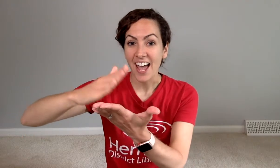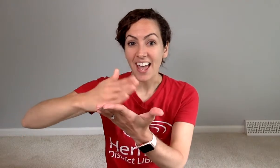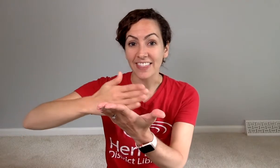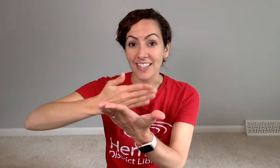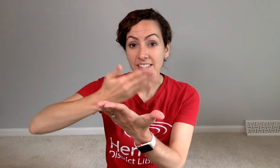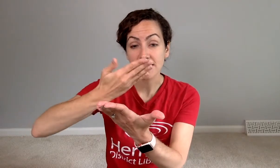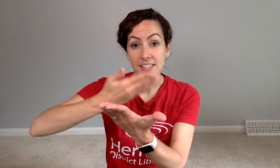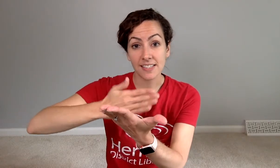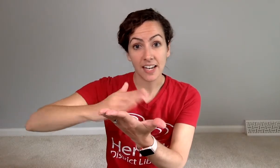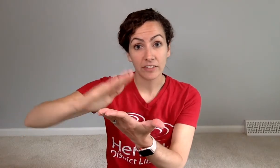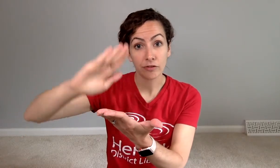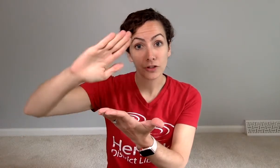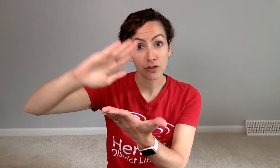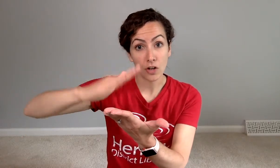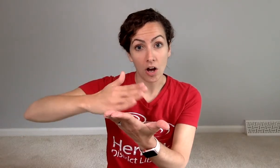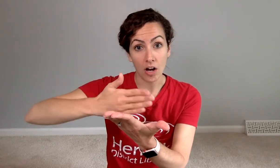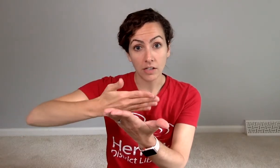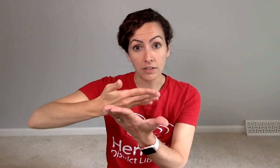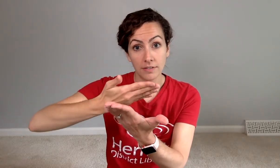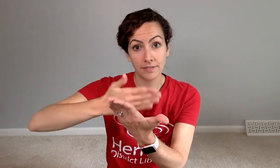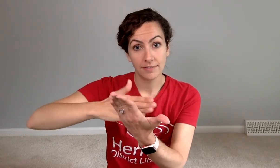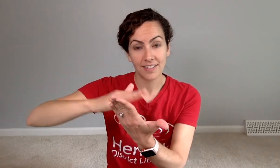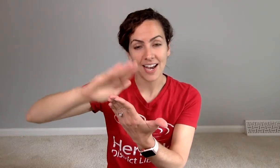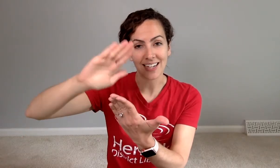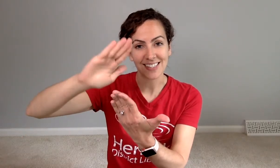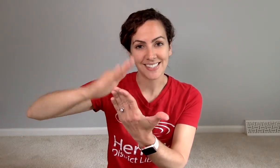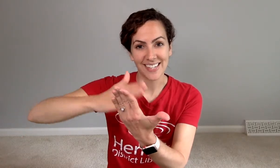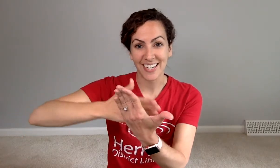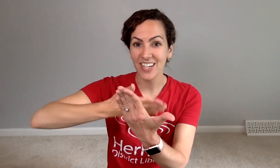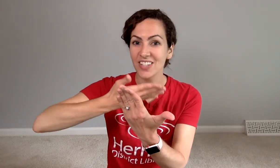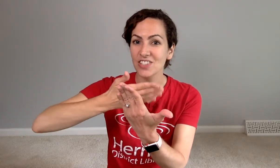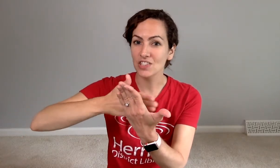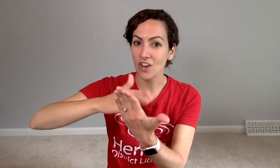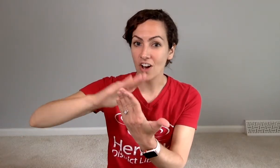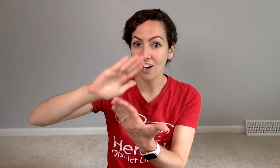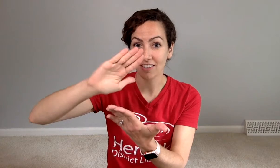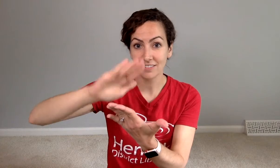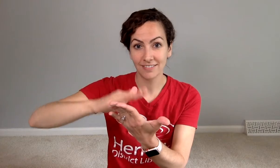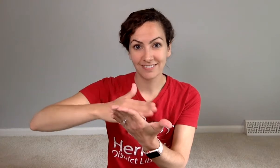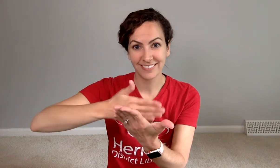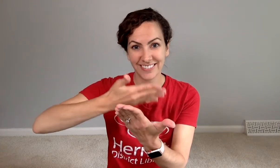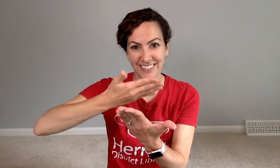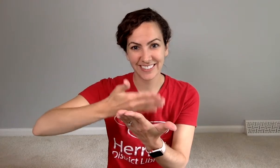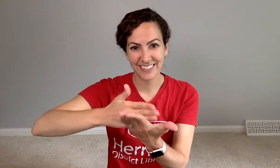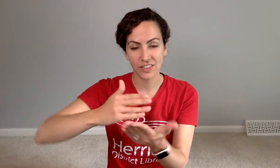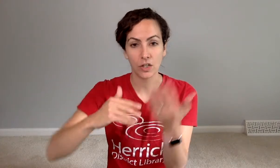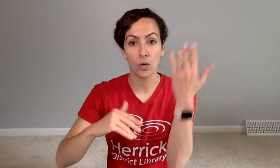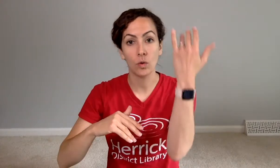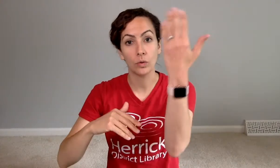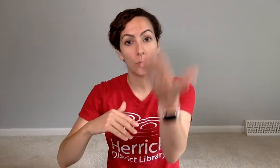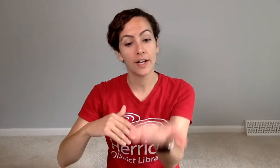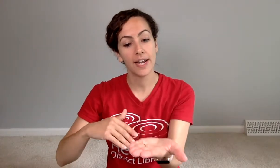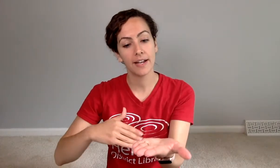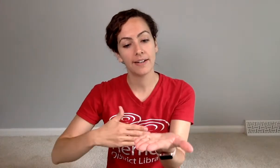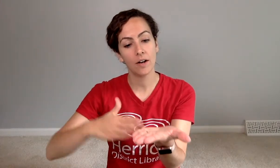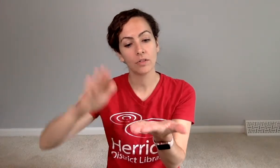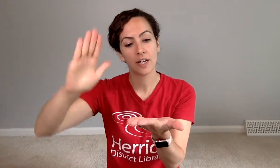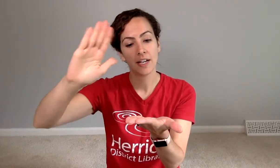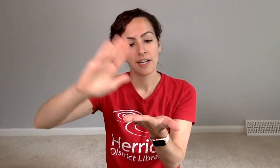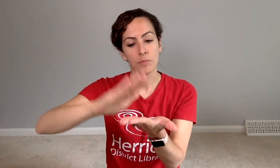And this is the sign for song. I'd sing a song. So you hold one hand out,